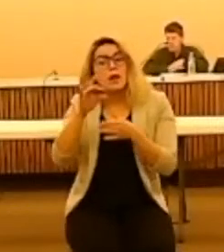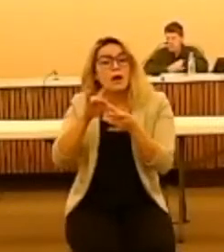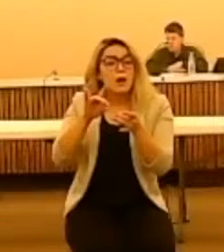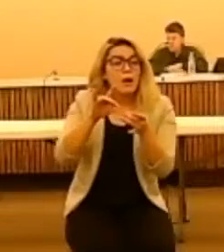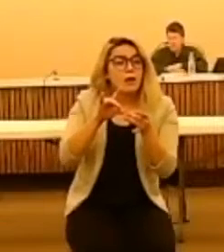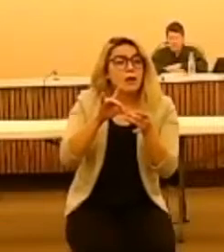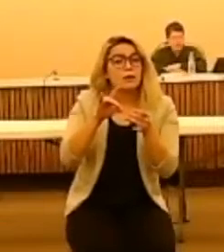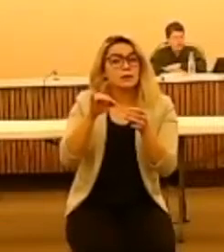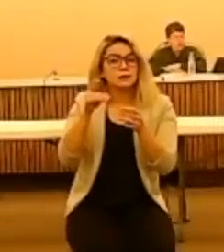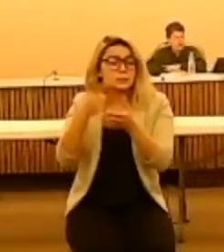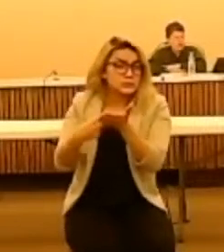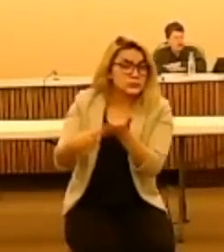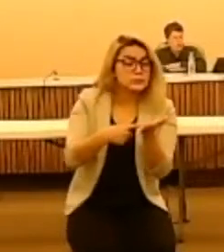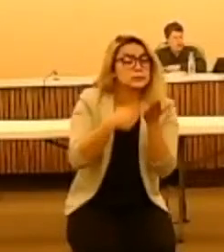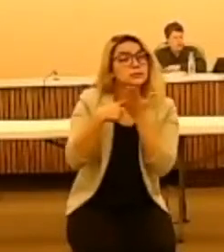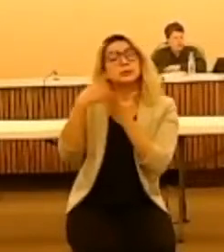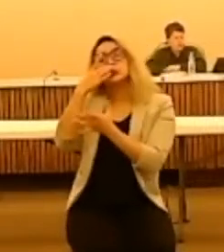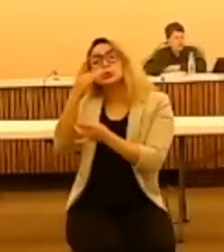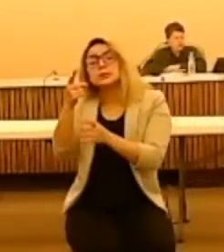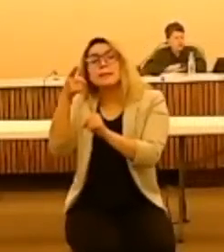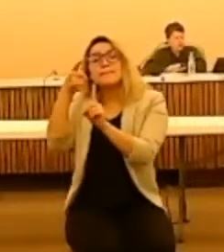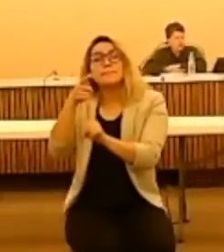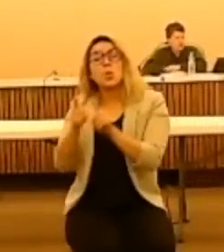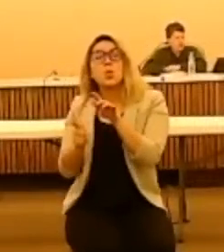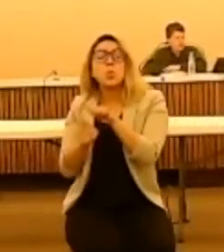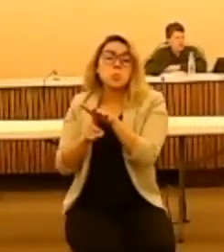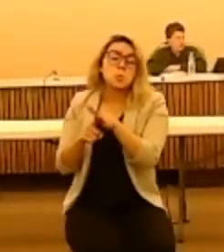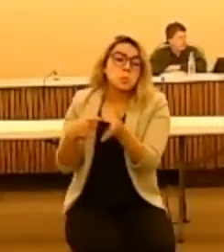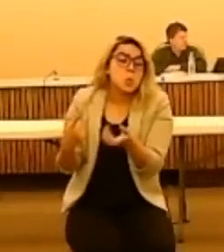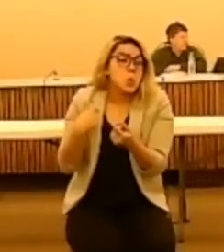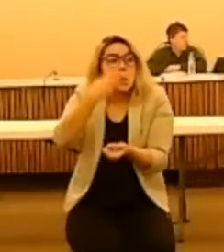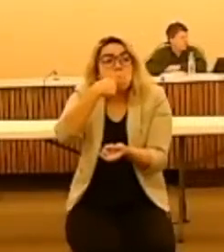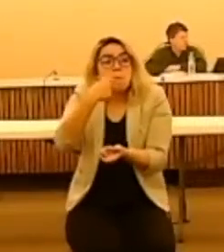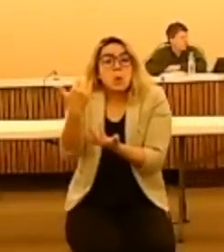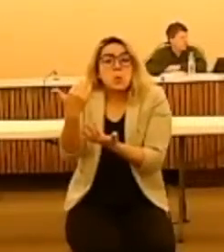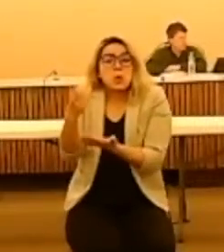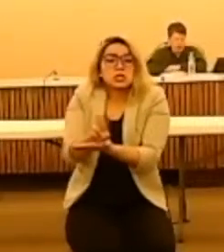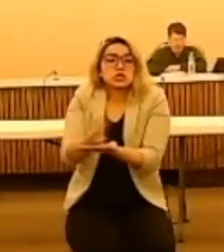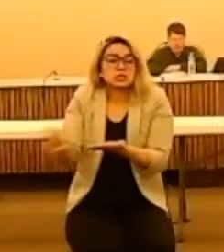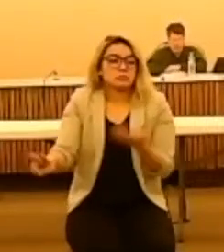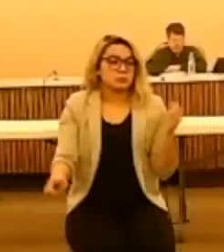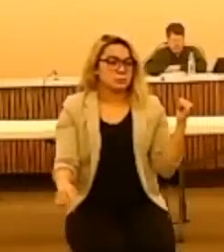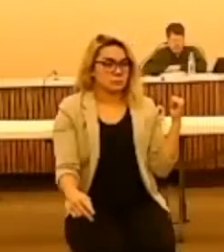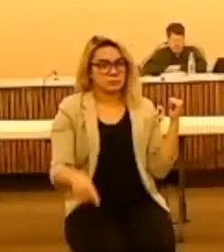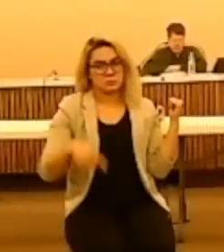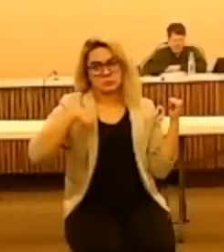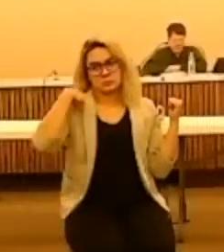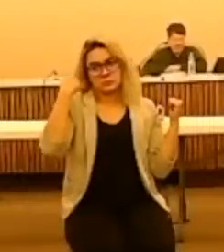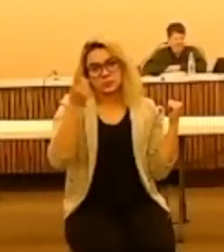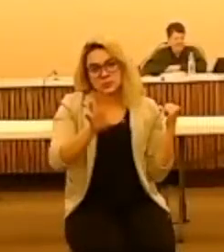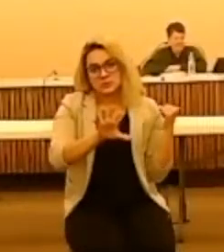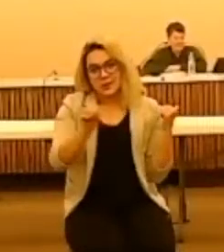2 weeks. So. It's been out there for 50 years that they could have built it. Yeah.